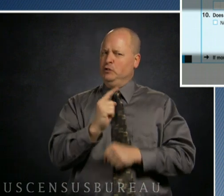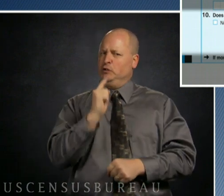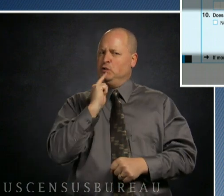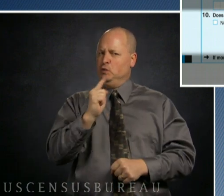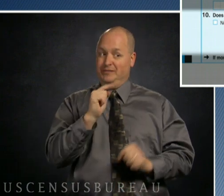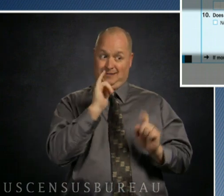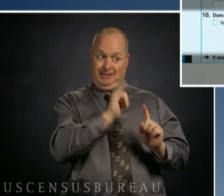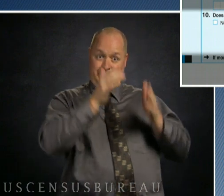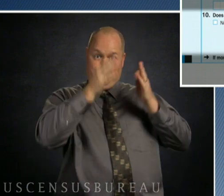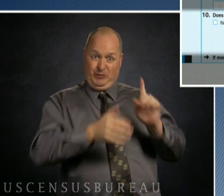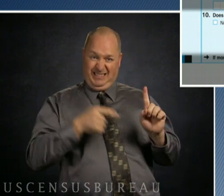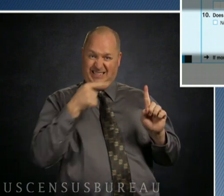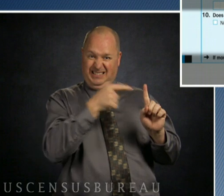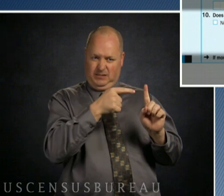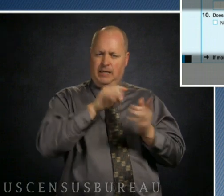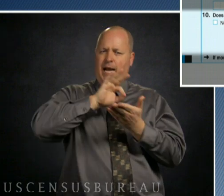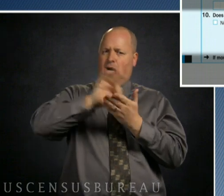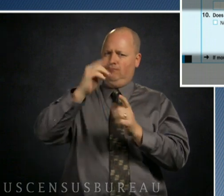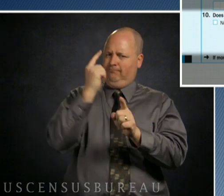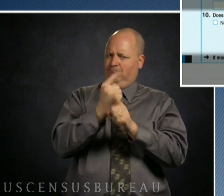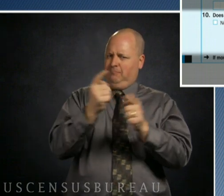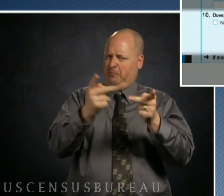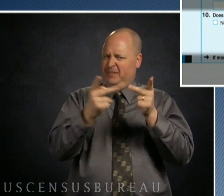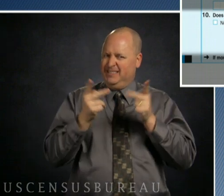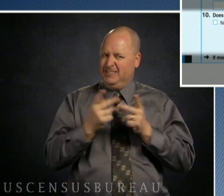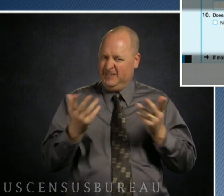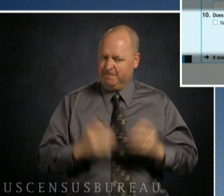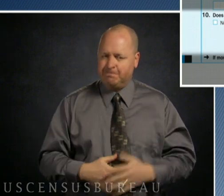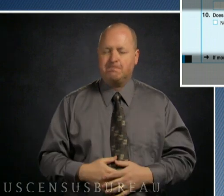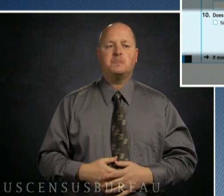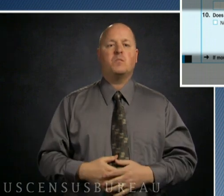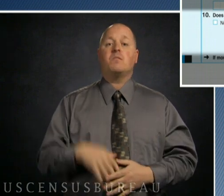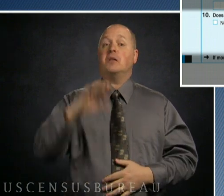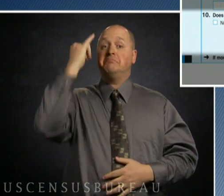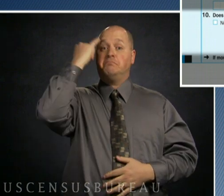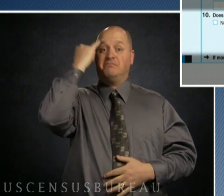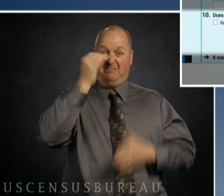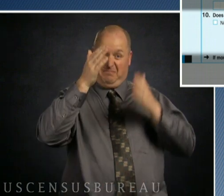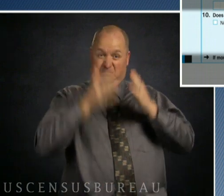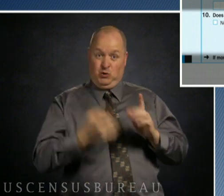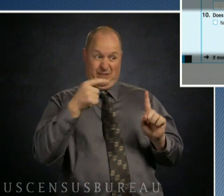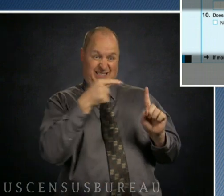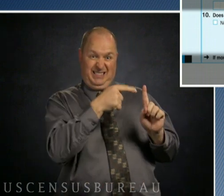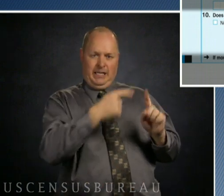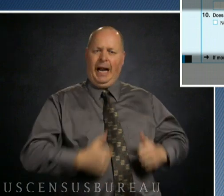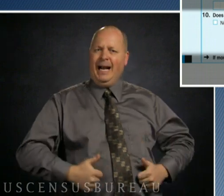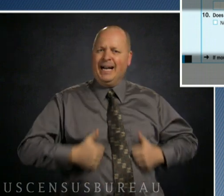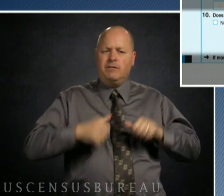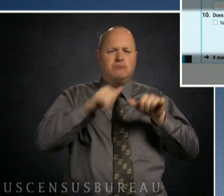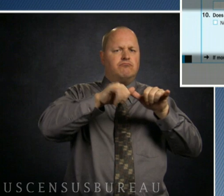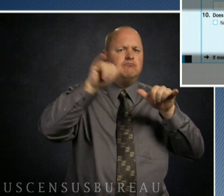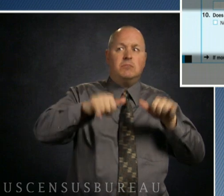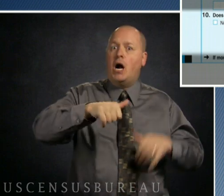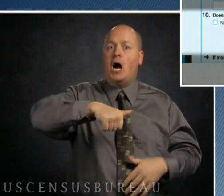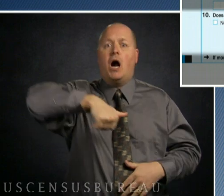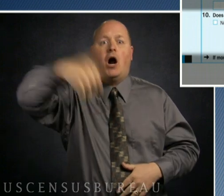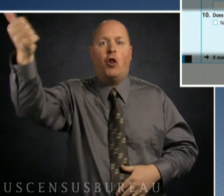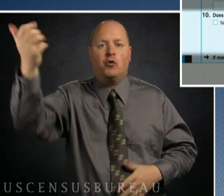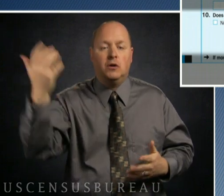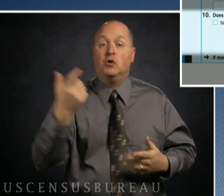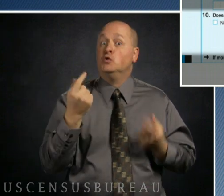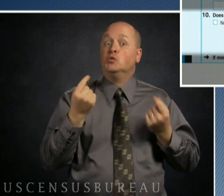This question helps to ensure that person 1 is counted in the right place. If person 1 sometimes lives